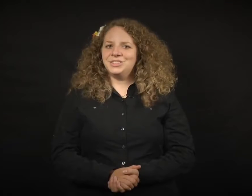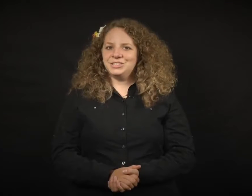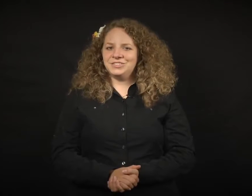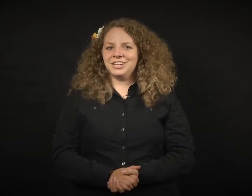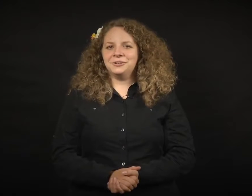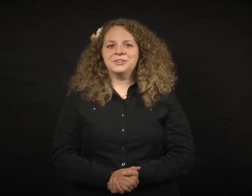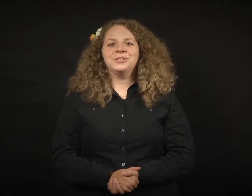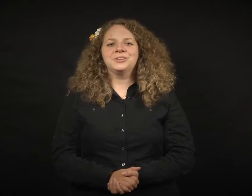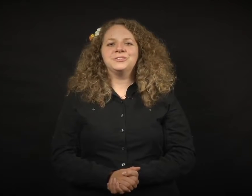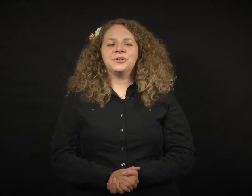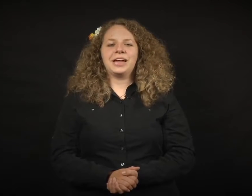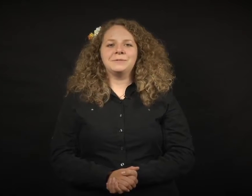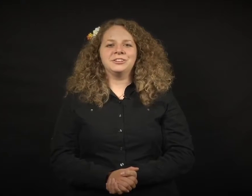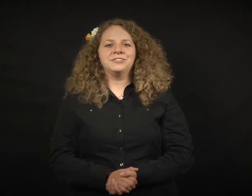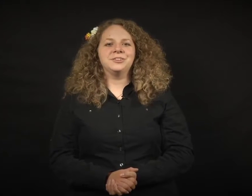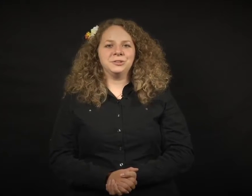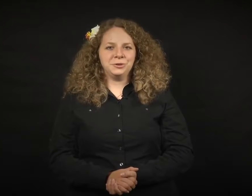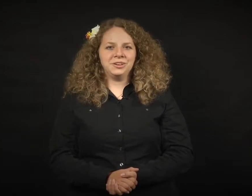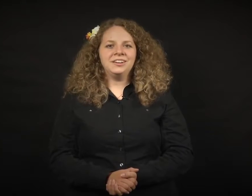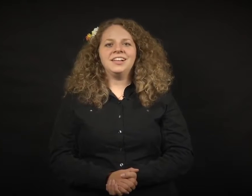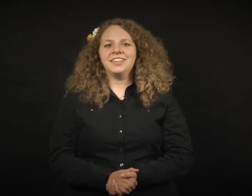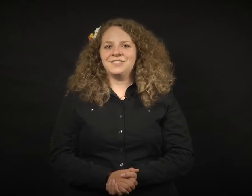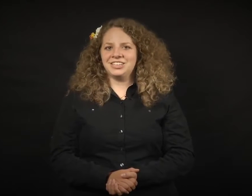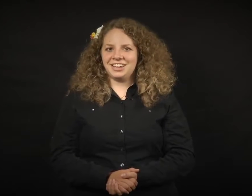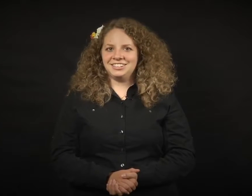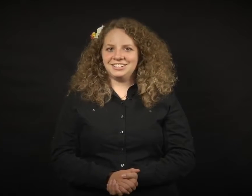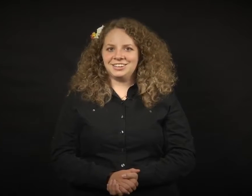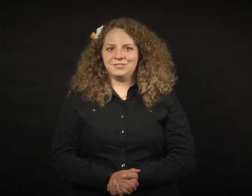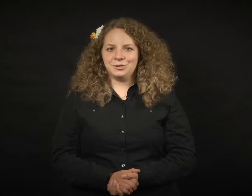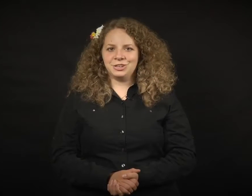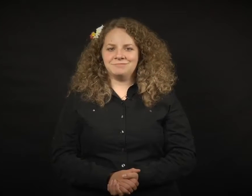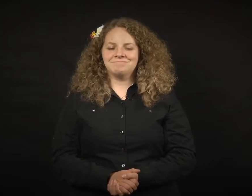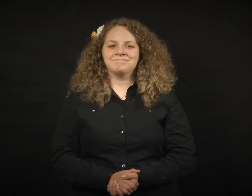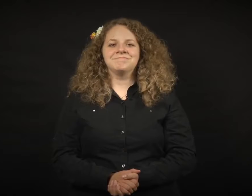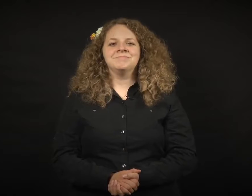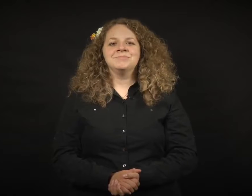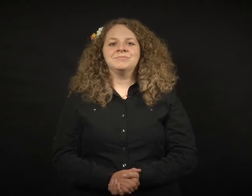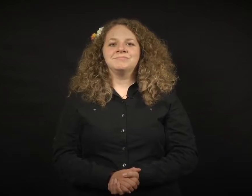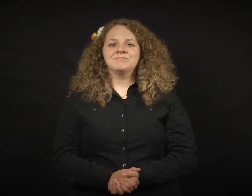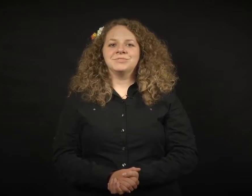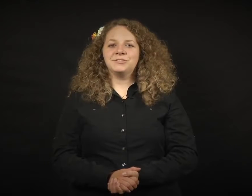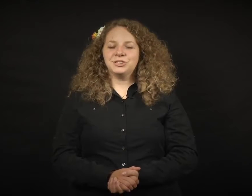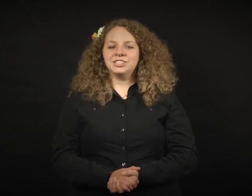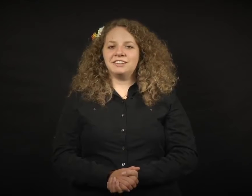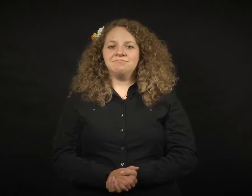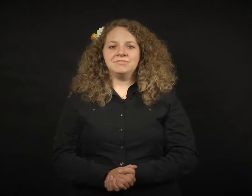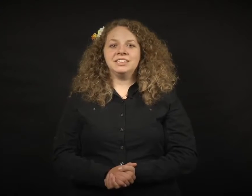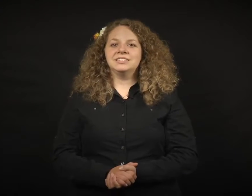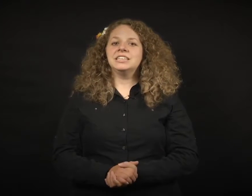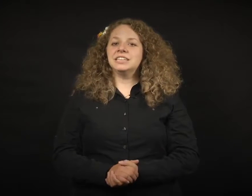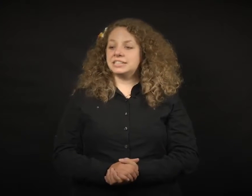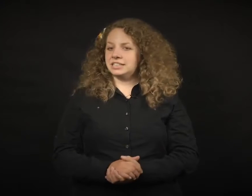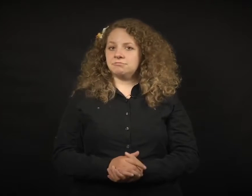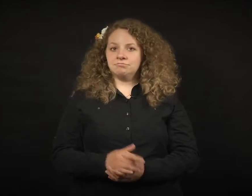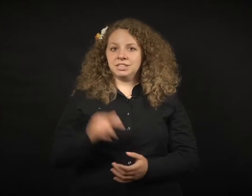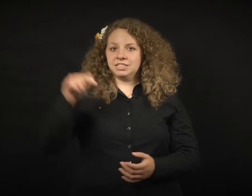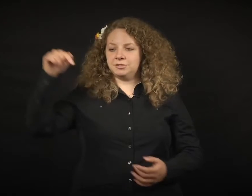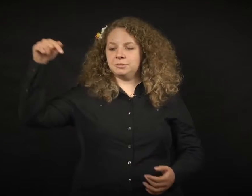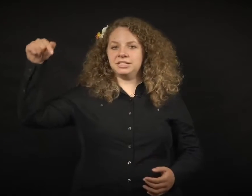In this video, you'll learn the vocabulary for Luke 11, 9-10 devotion. The first sign is indexing in different